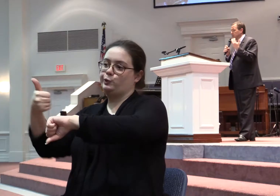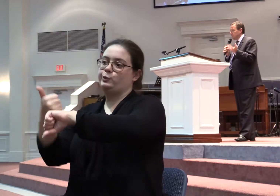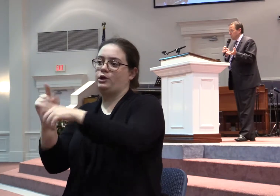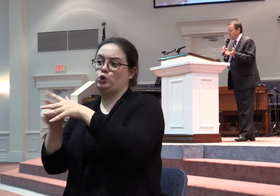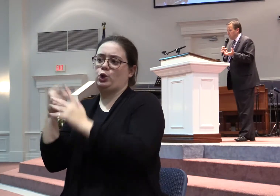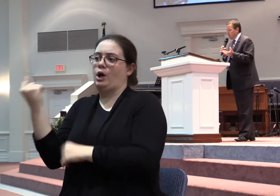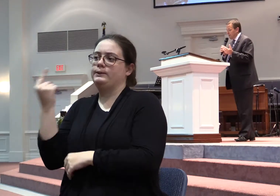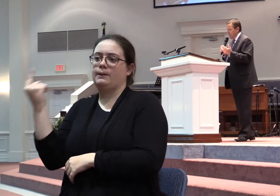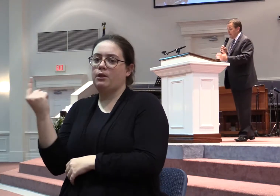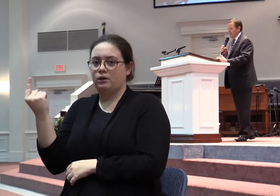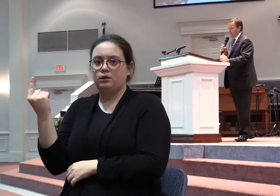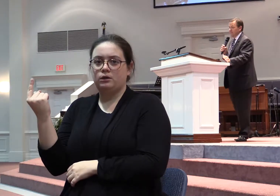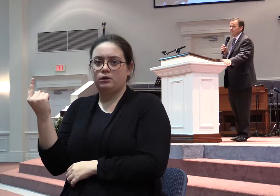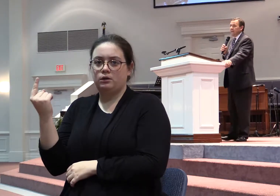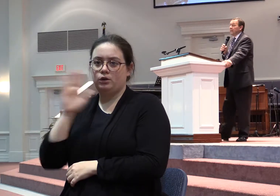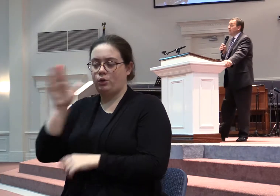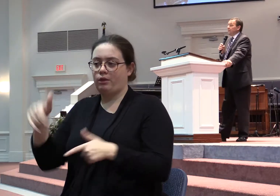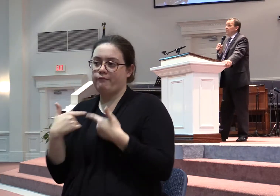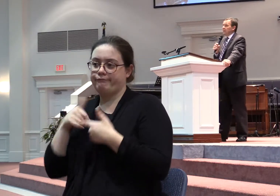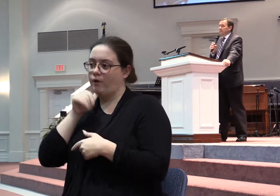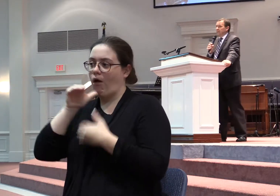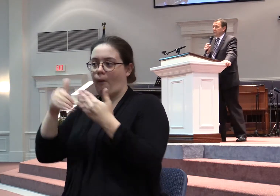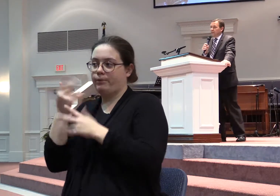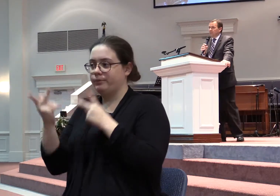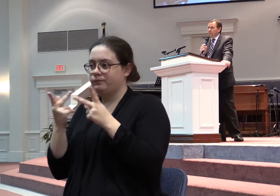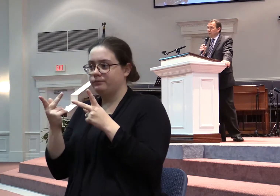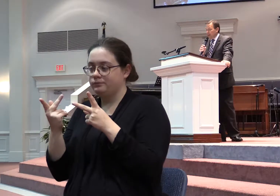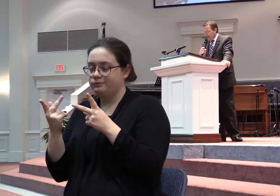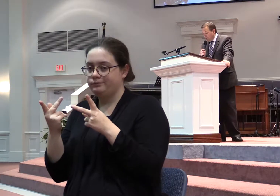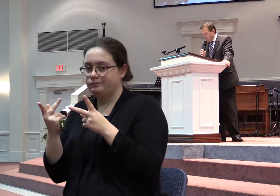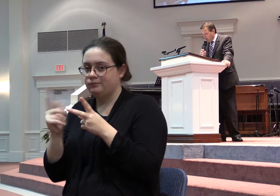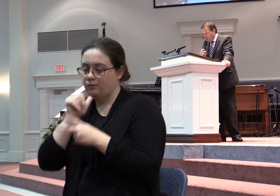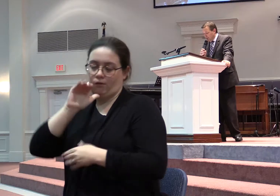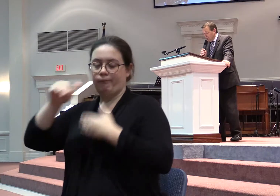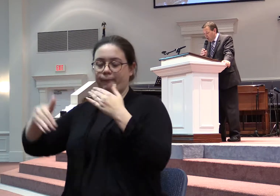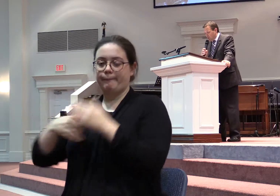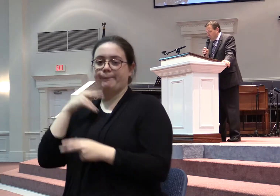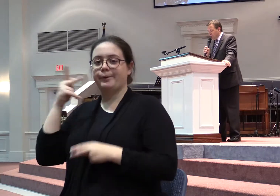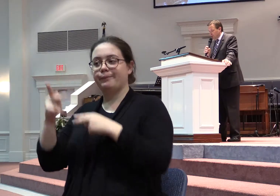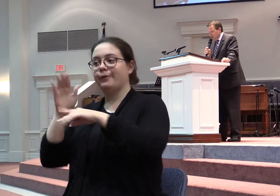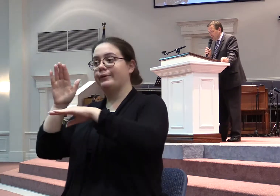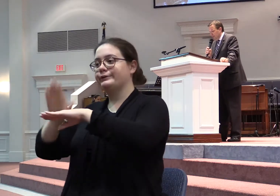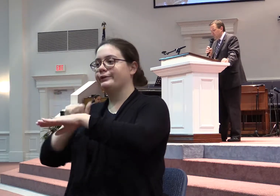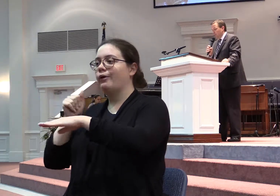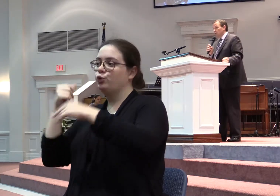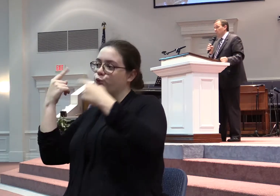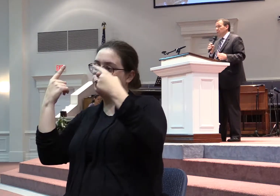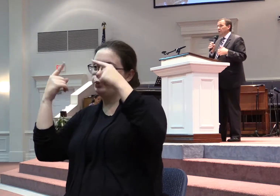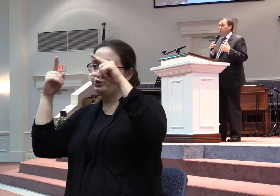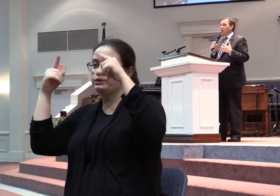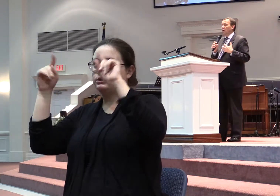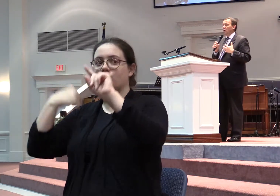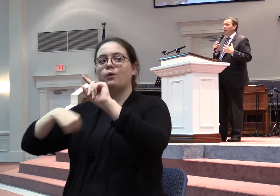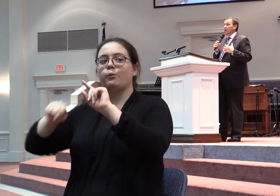an explorer in life. I'll even take it a step further. Not everyone is called to achieve what we